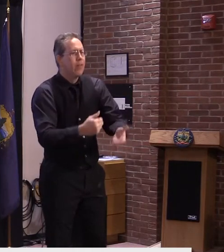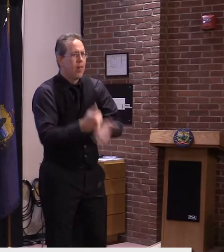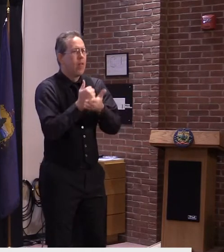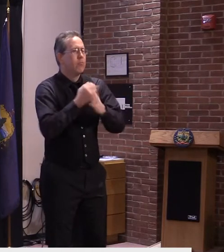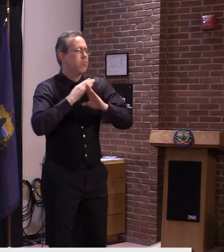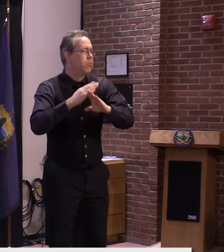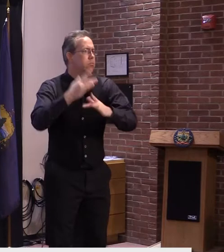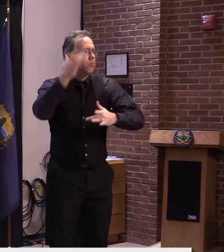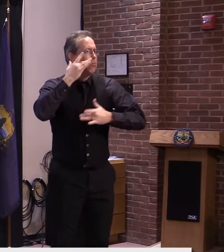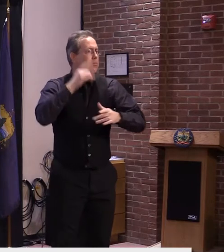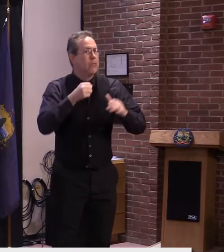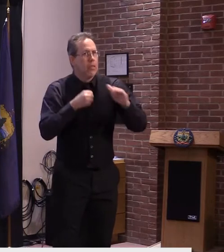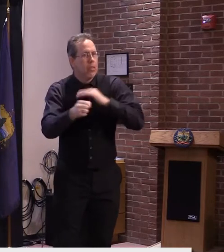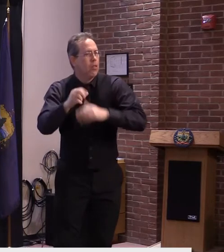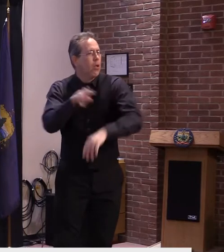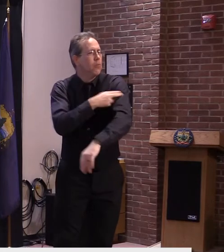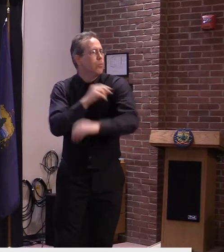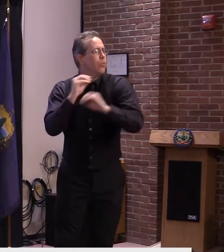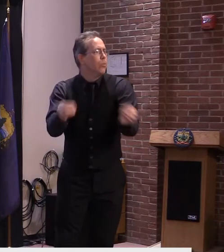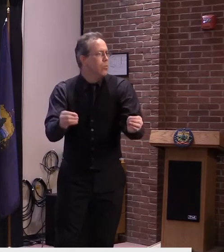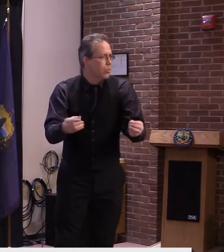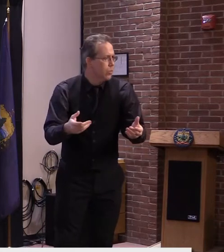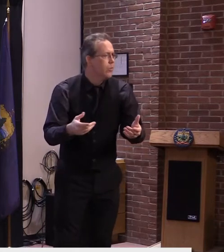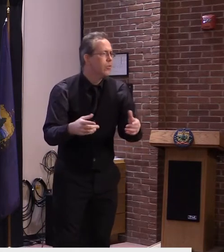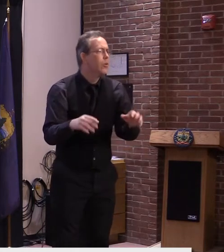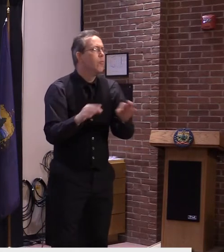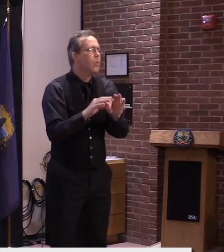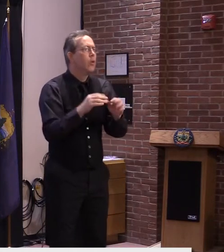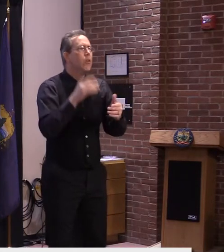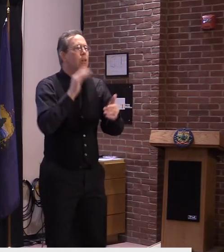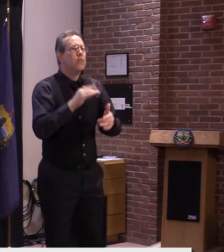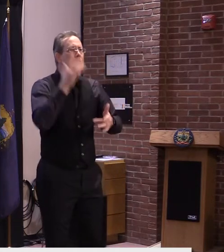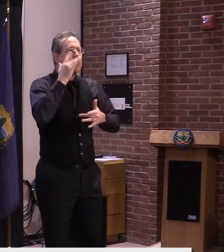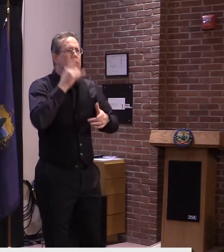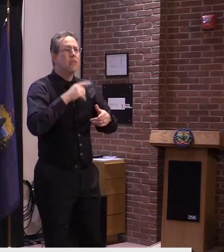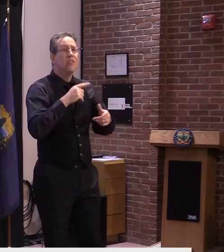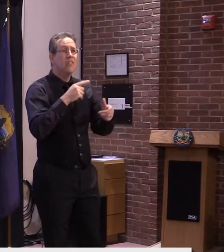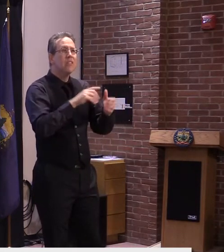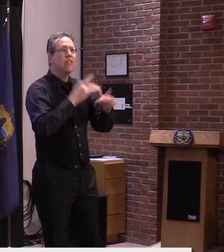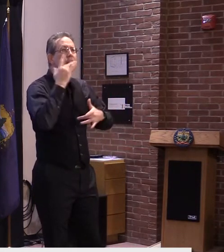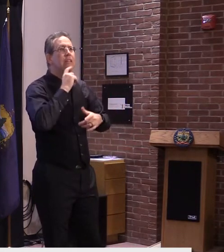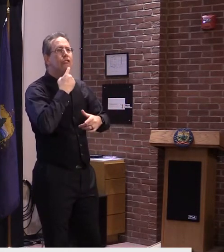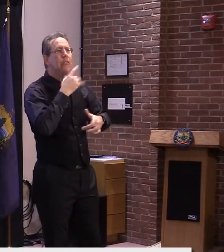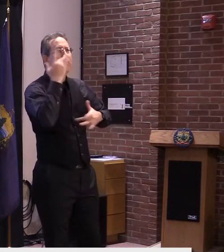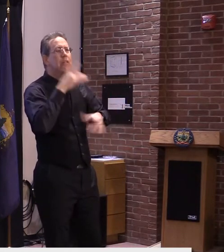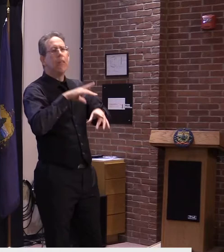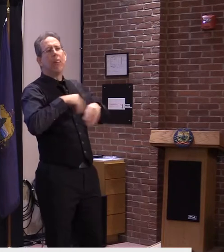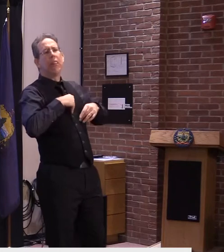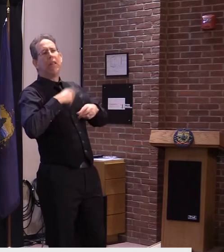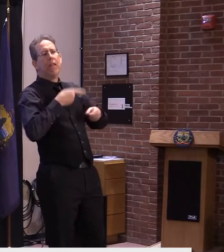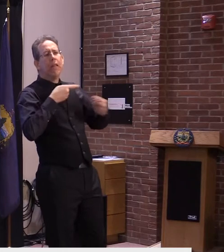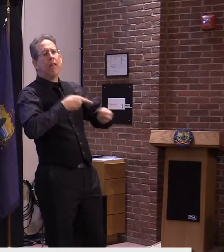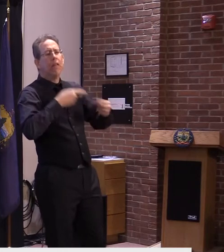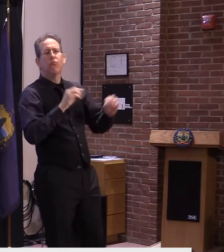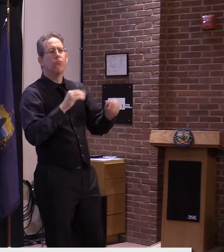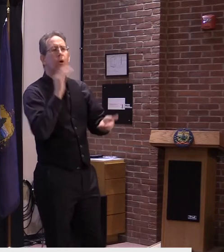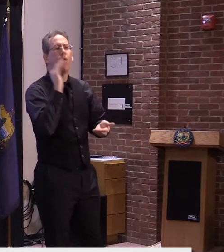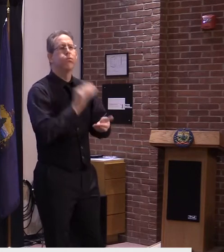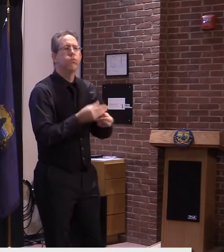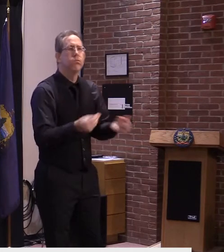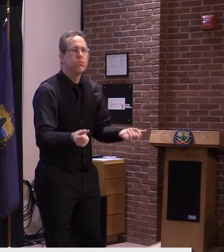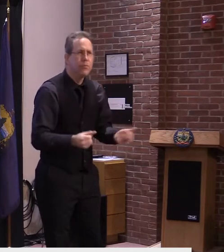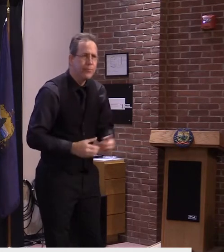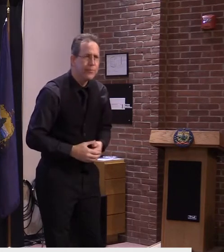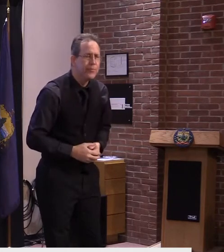place. And even if you do get an infection, much less likelihood of hospitalization or death. And as you can see from the vaccine